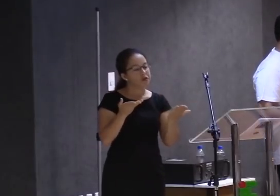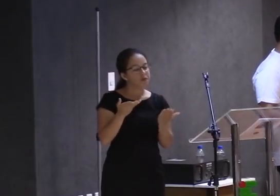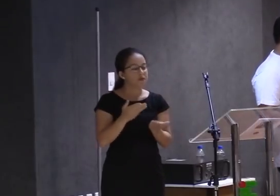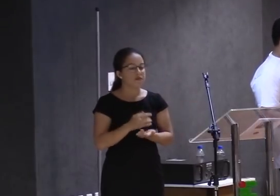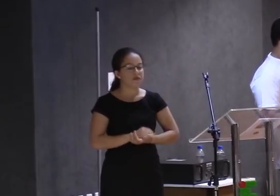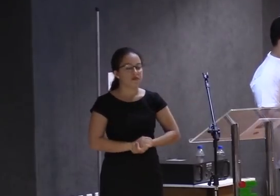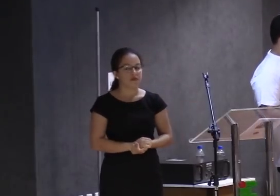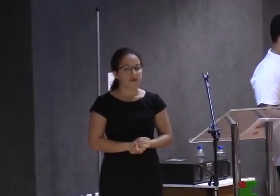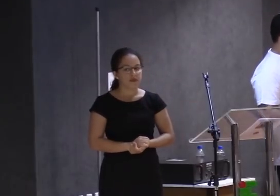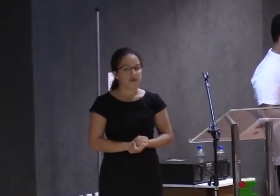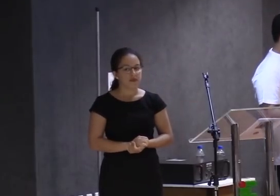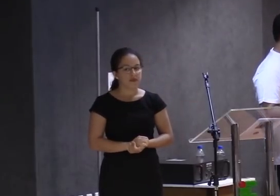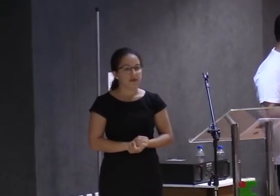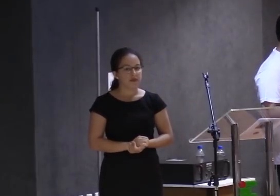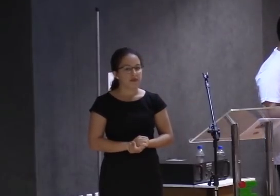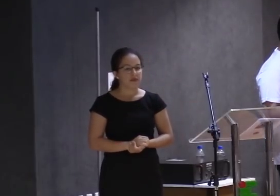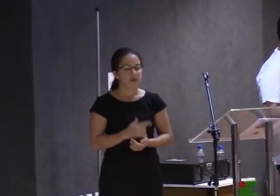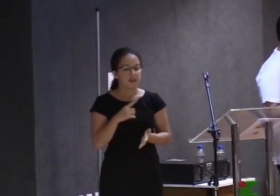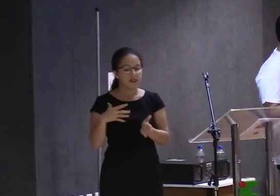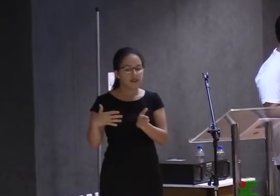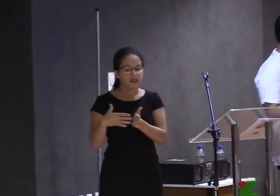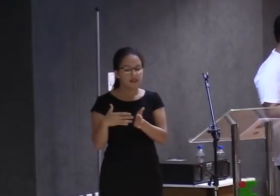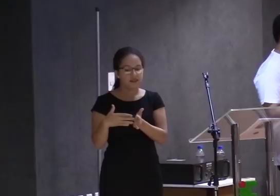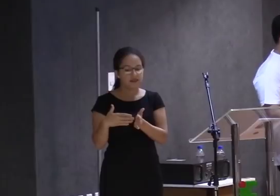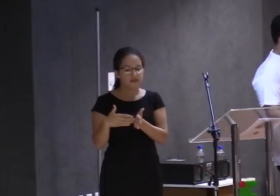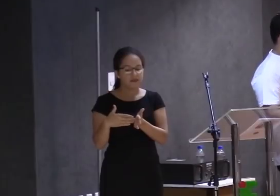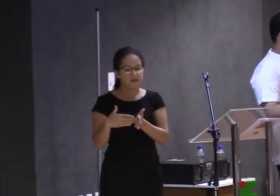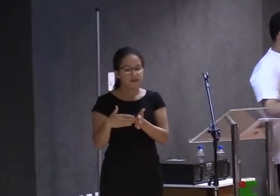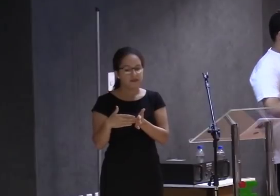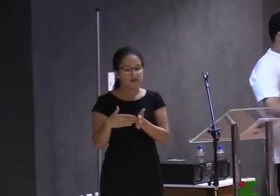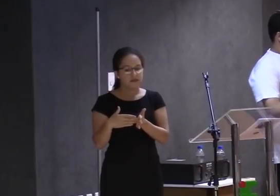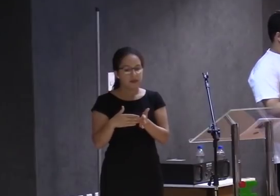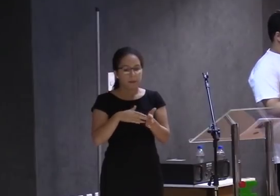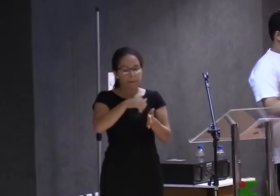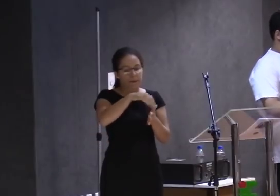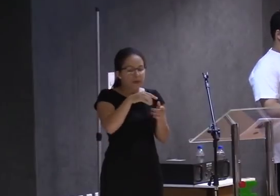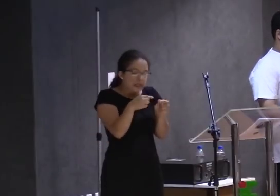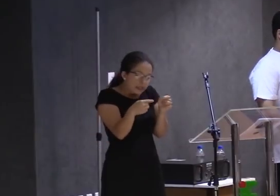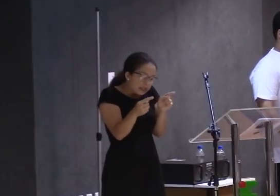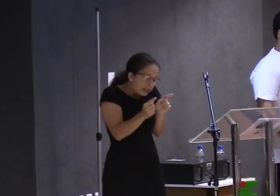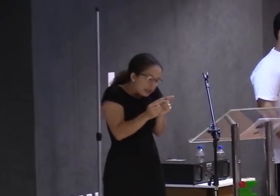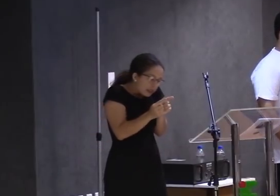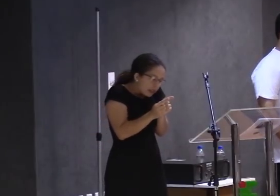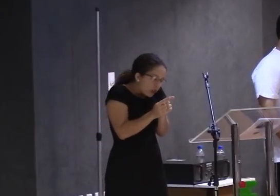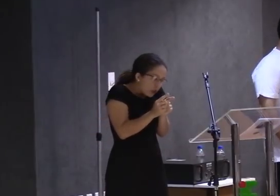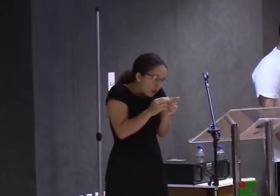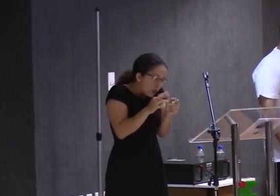Ela tem eles têm uma pequena fronteira com a Rússia e uma fronteira ainda maior com a Noruega.